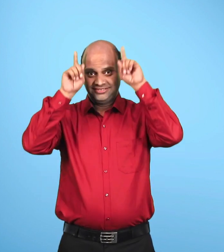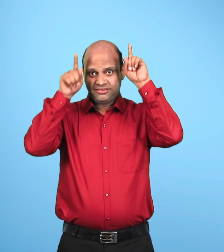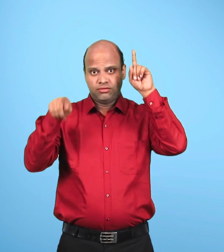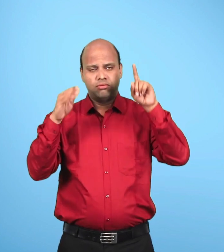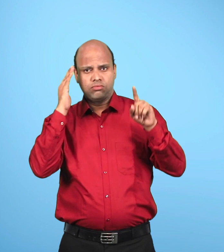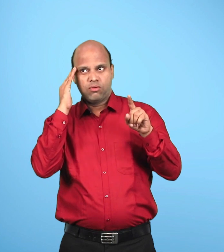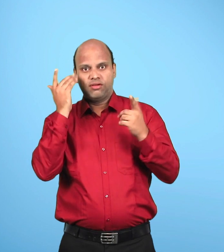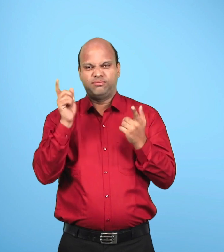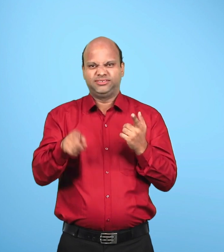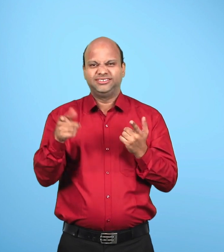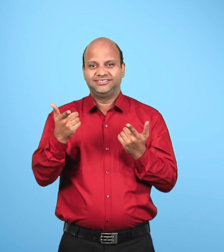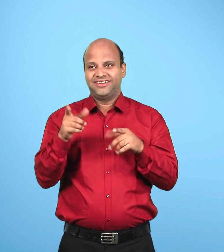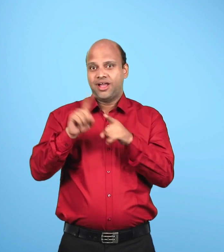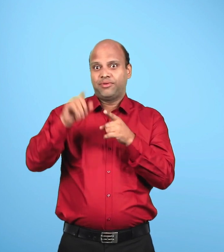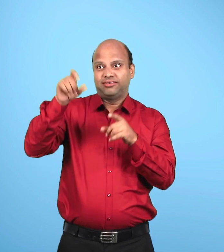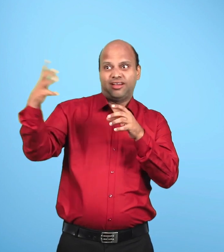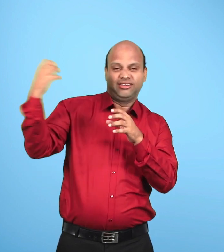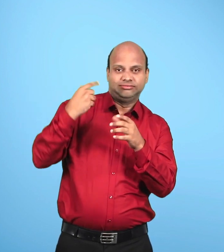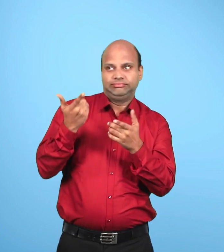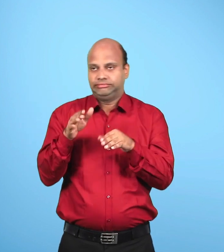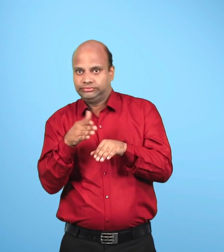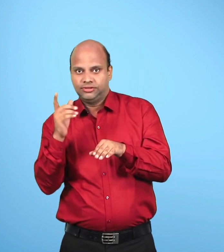is, animals like lion that make it their prey,